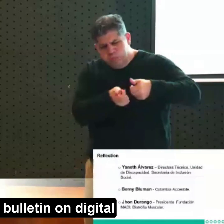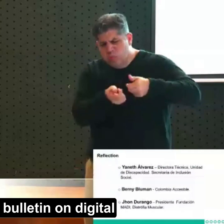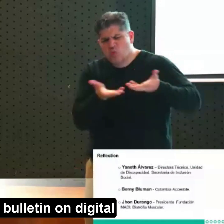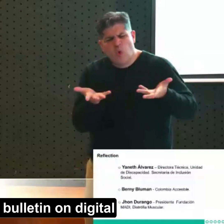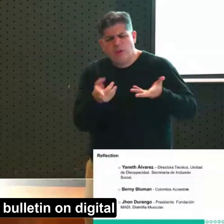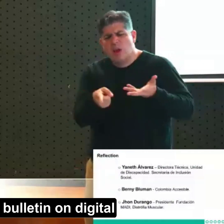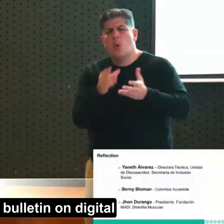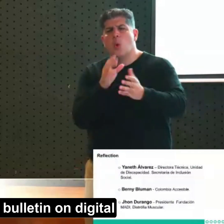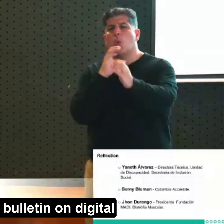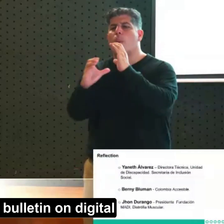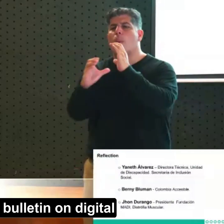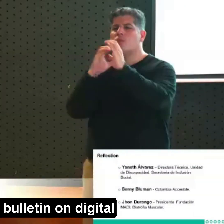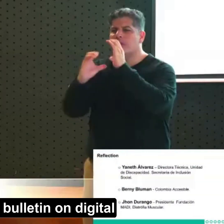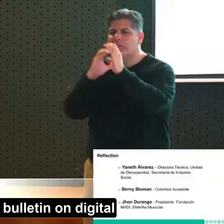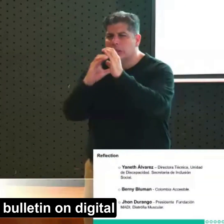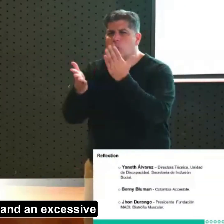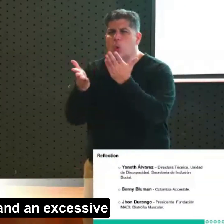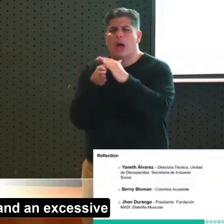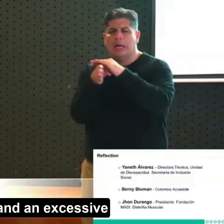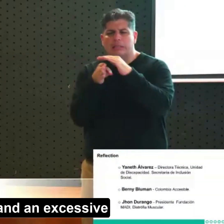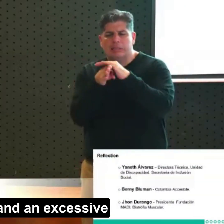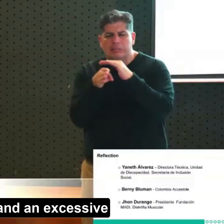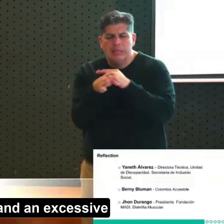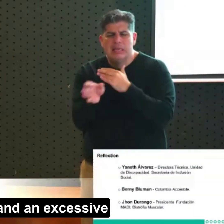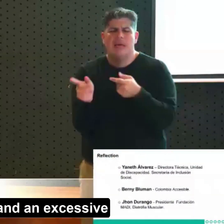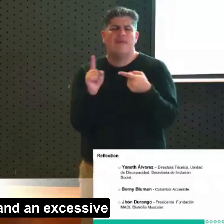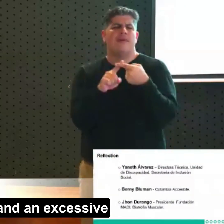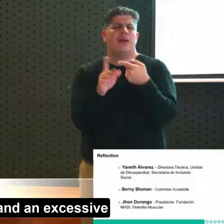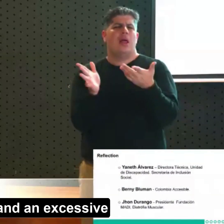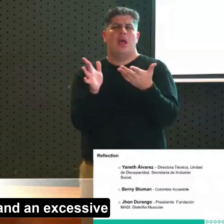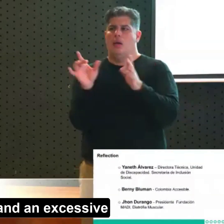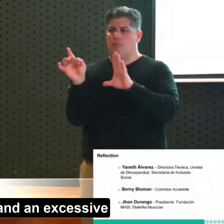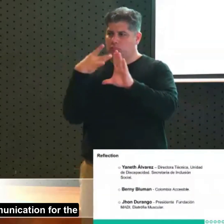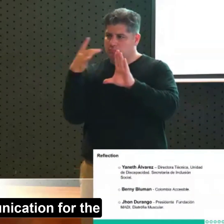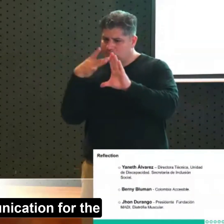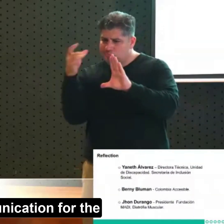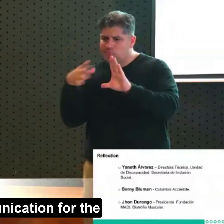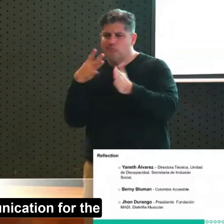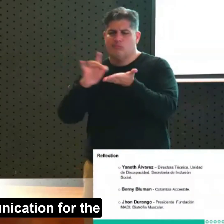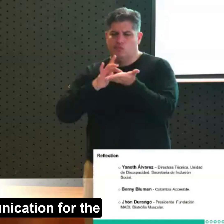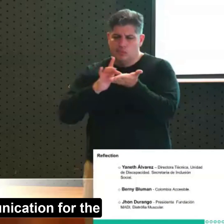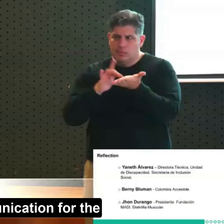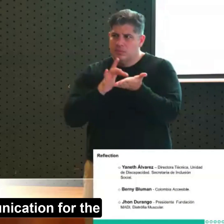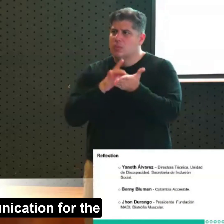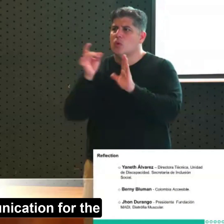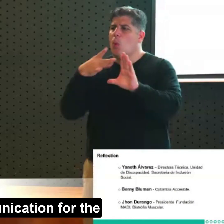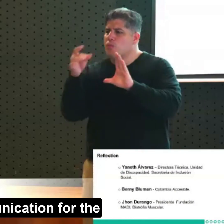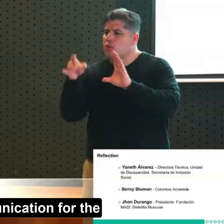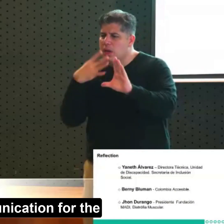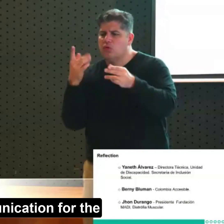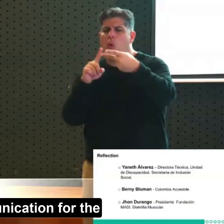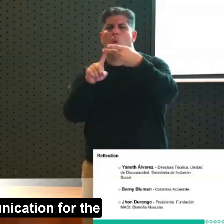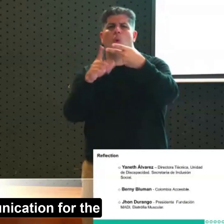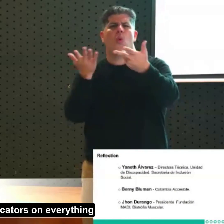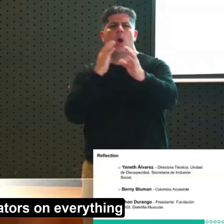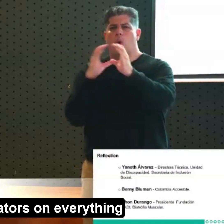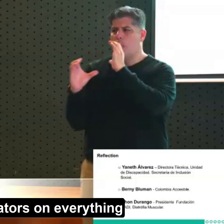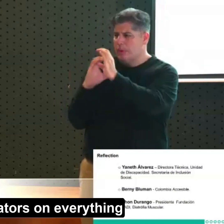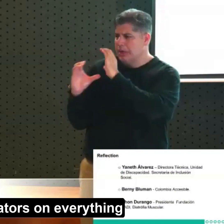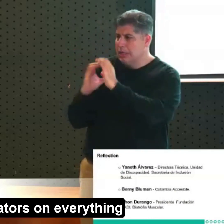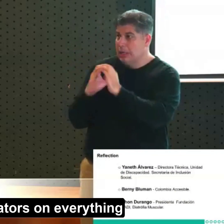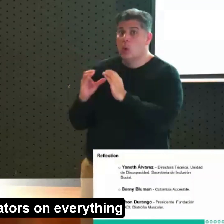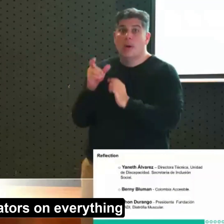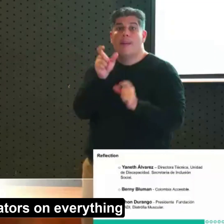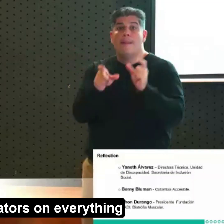communication through a bulletin on digital content, and accessible communication for